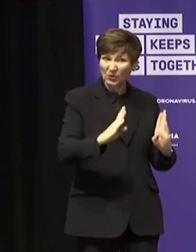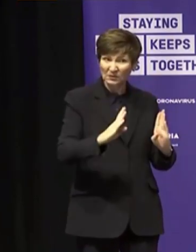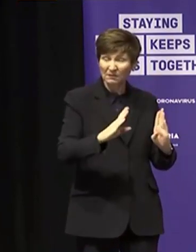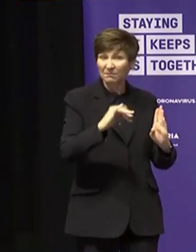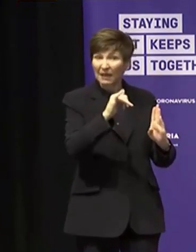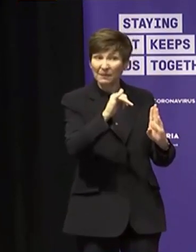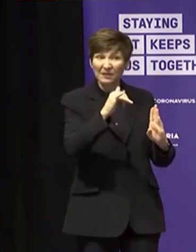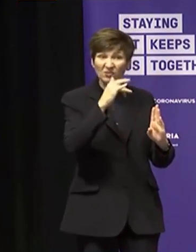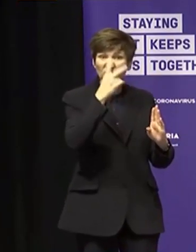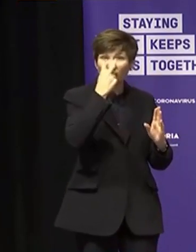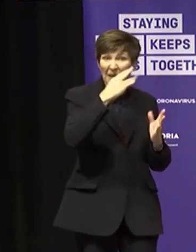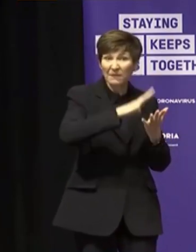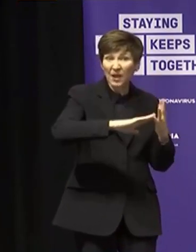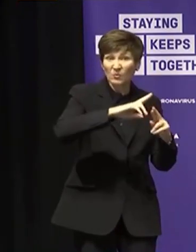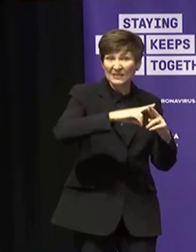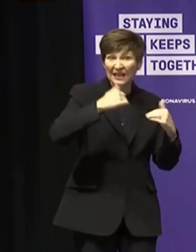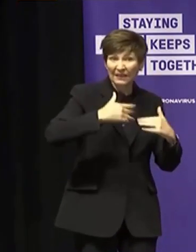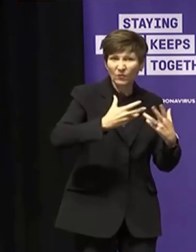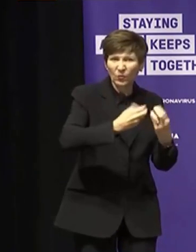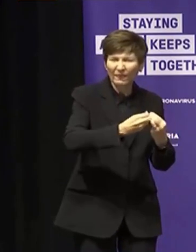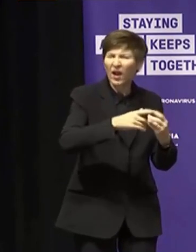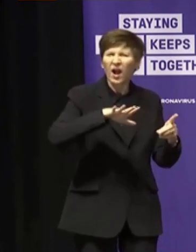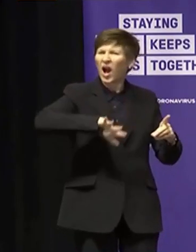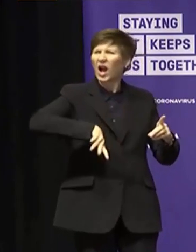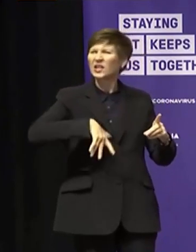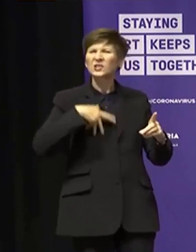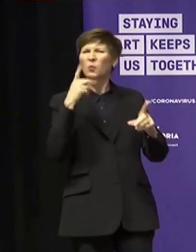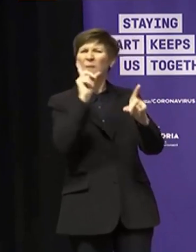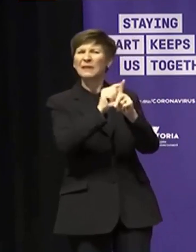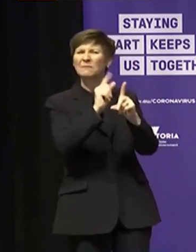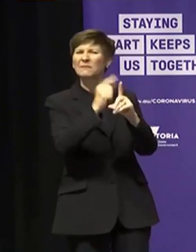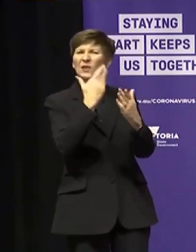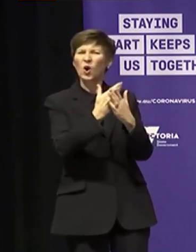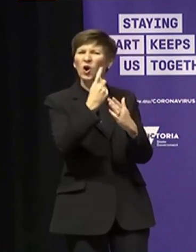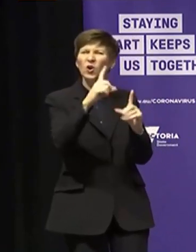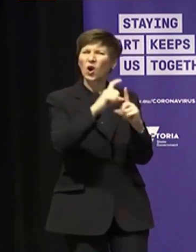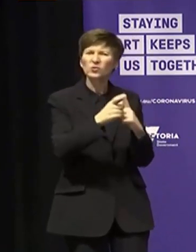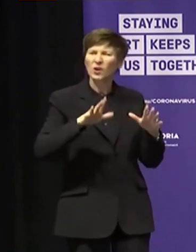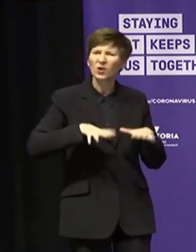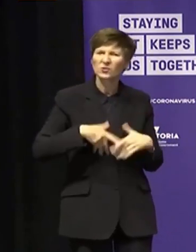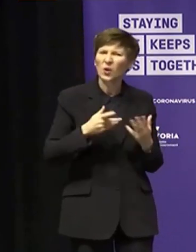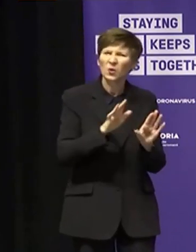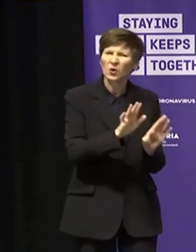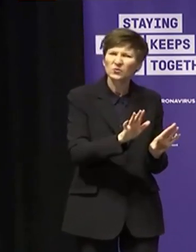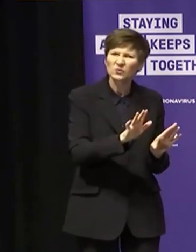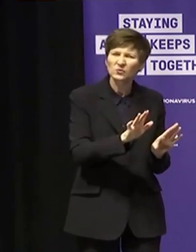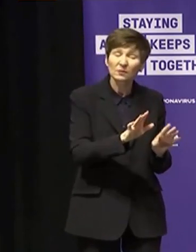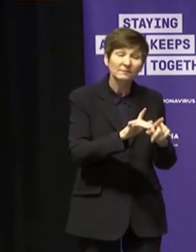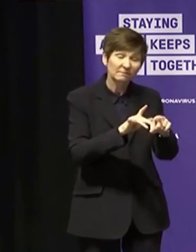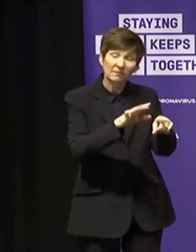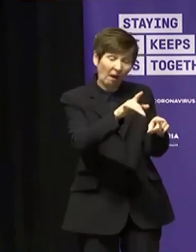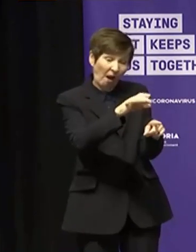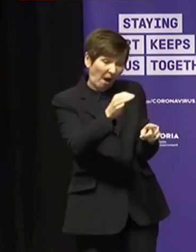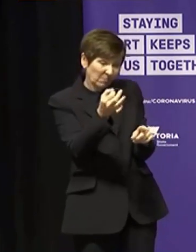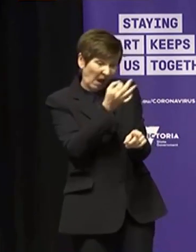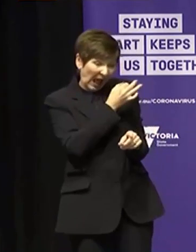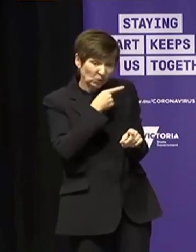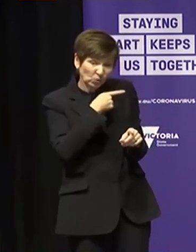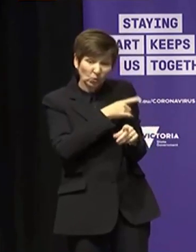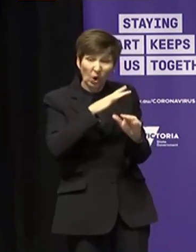to others if they're close enough. I'm not after vilification. No, I understand. Just an explanation for why this is happening. Yeah, look, I think